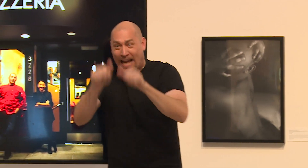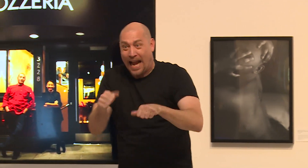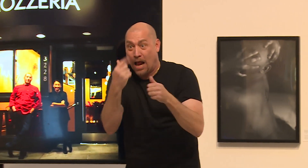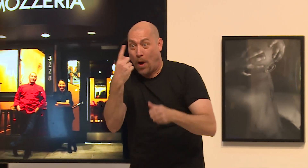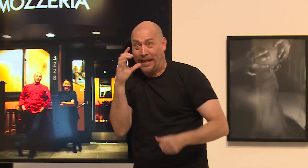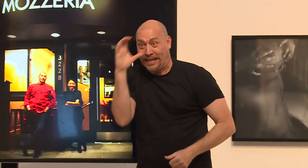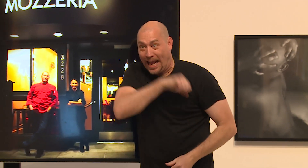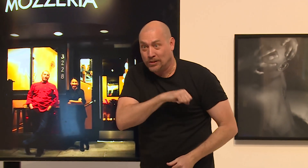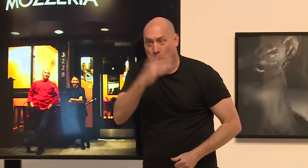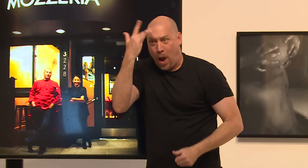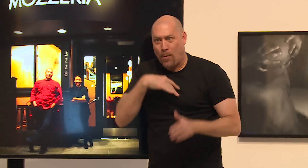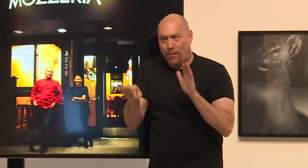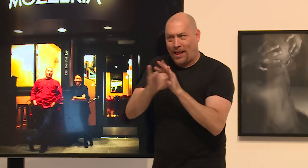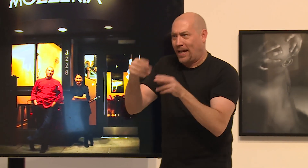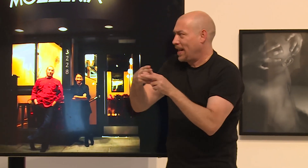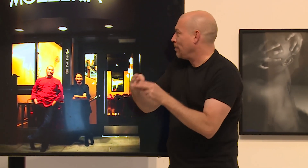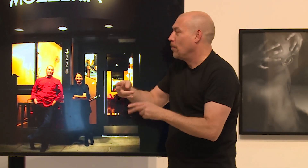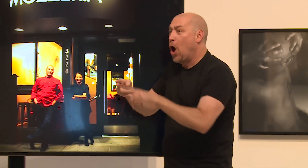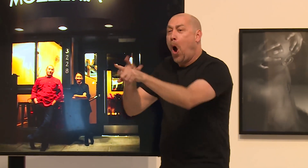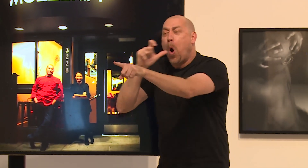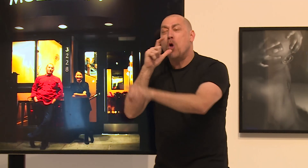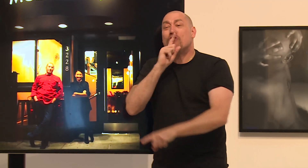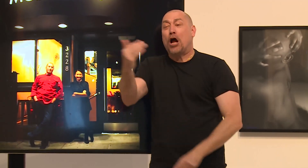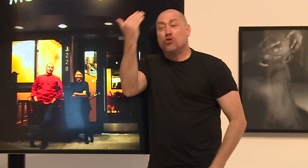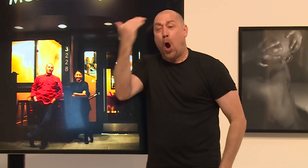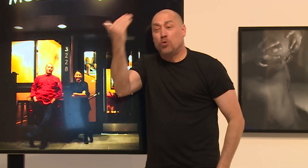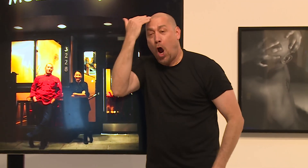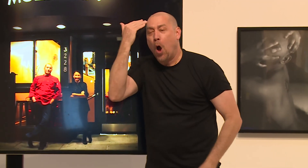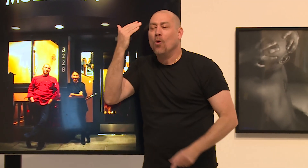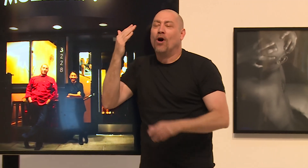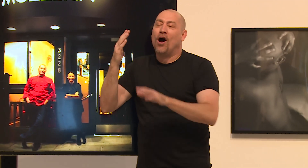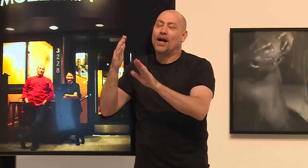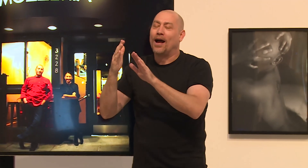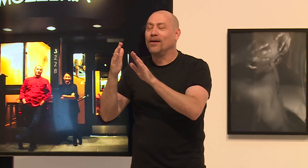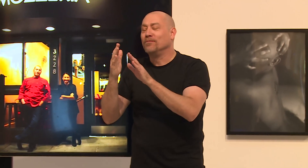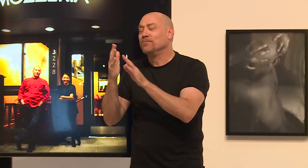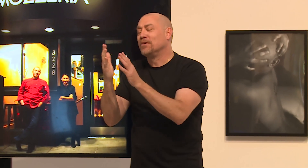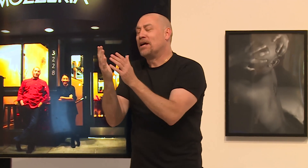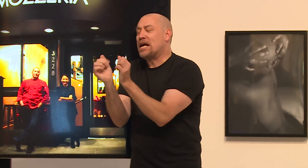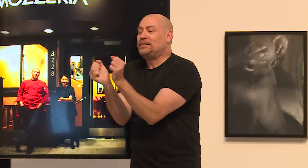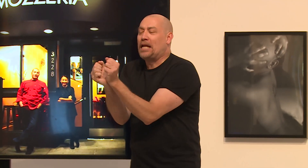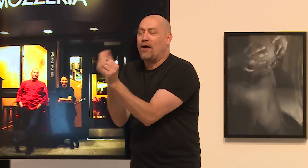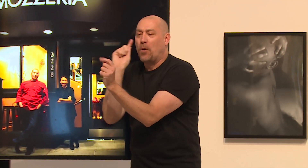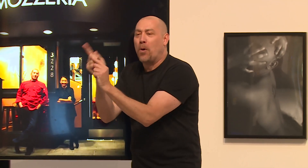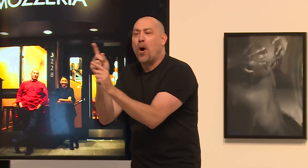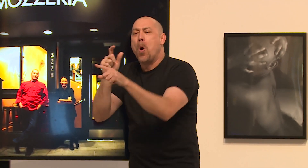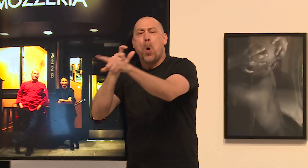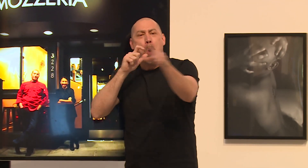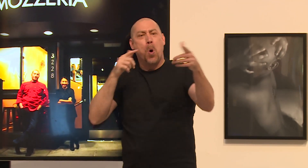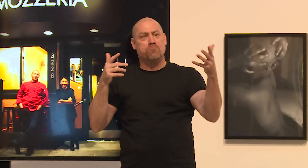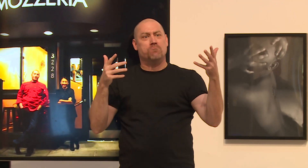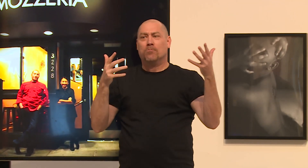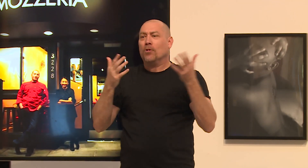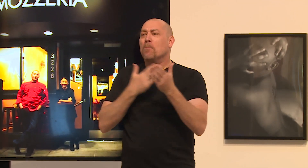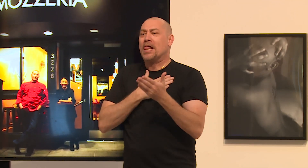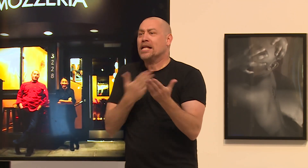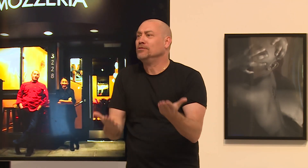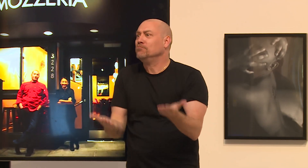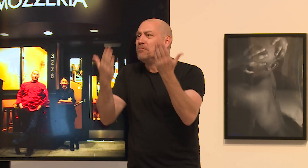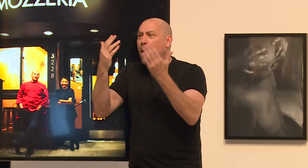Can anyone guess why this name? Okay. Hold on, but you don't get to guess. Just